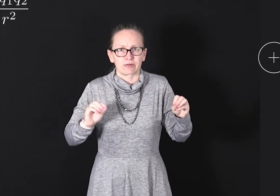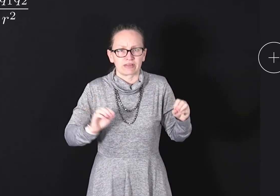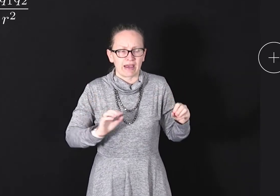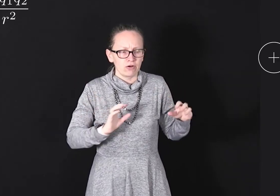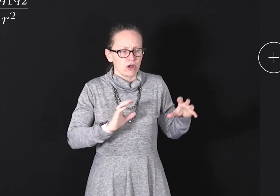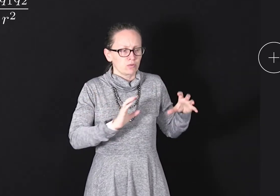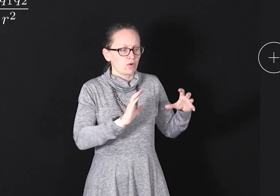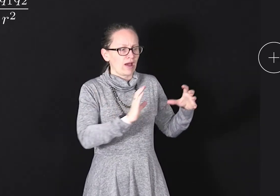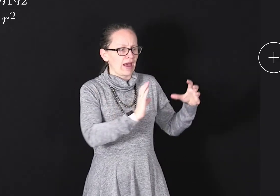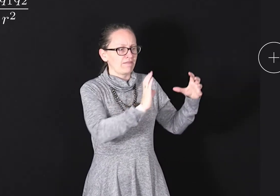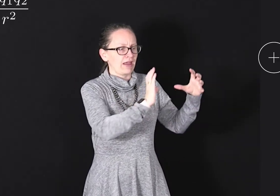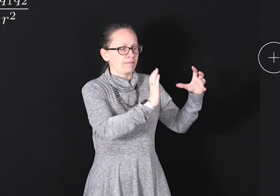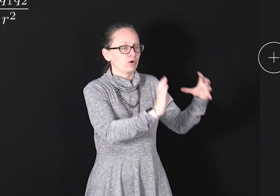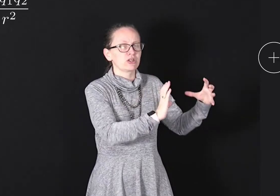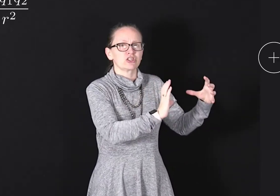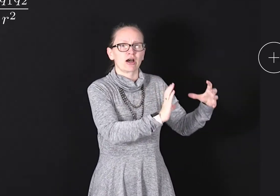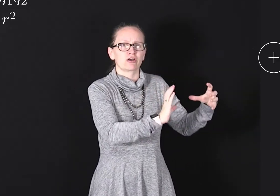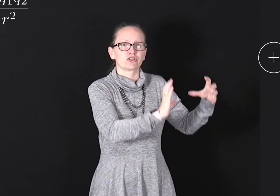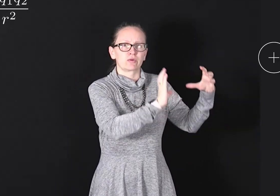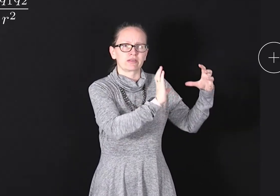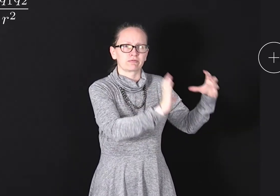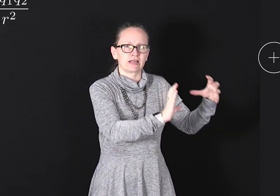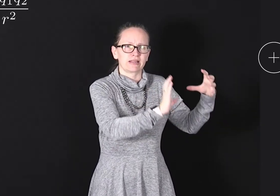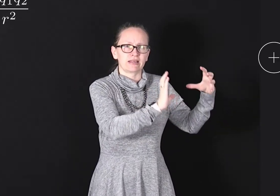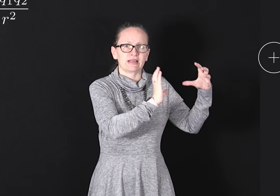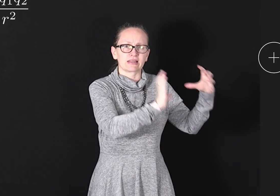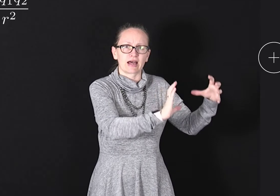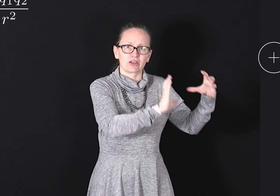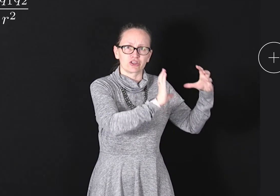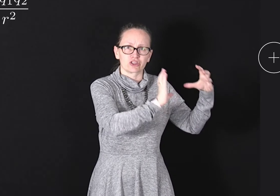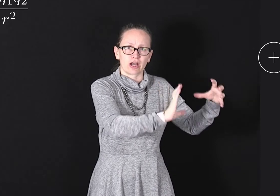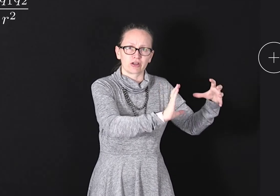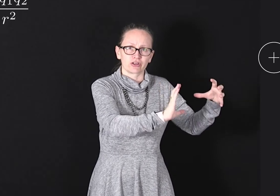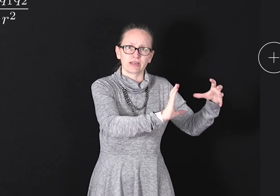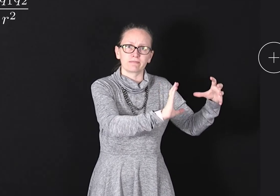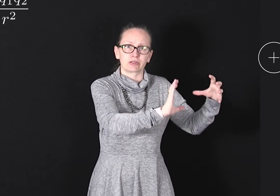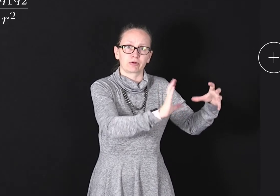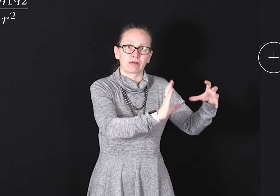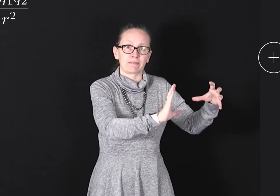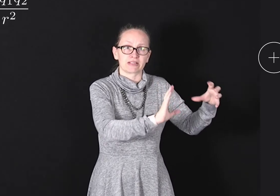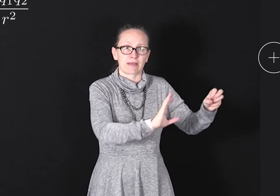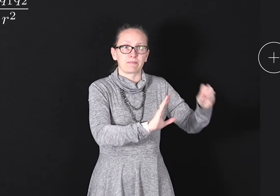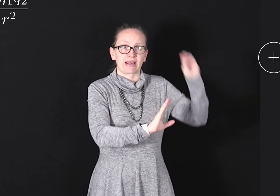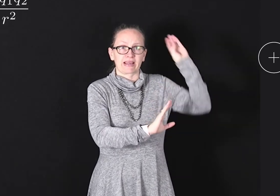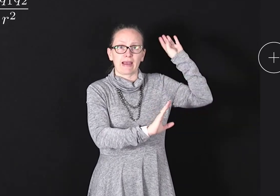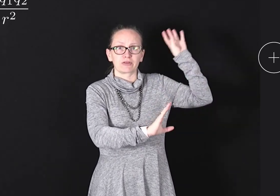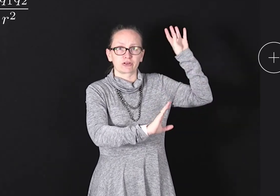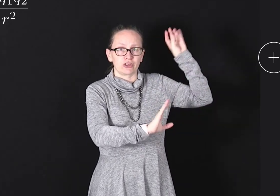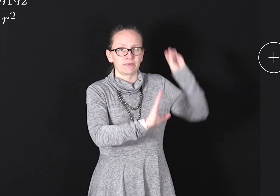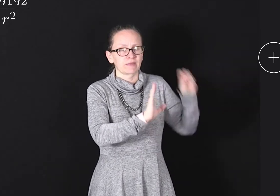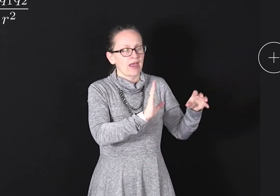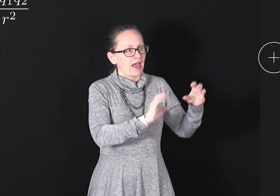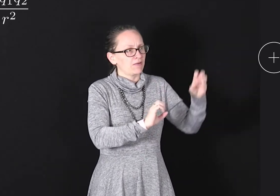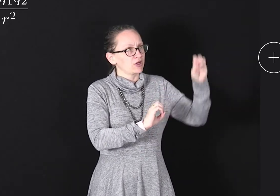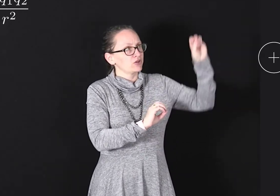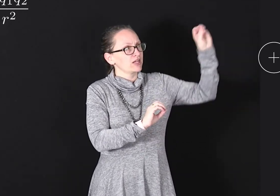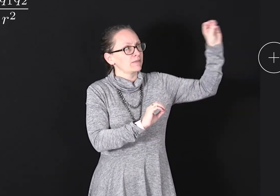now. We'll have a point charge with a really large charge on it, which we'll represent by capital Q, and we're going to